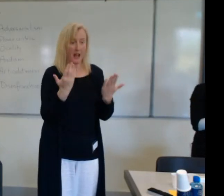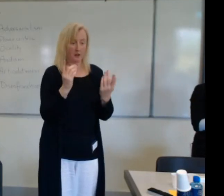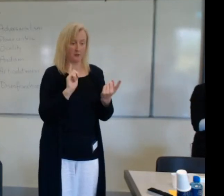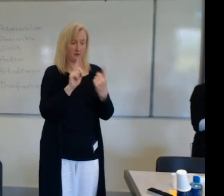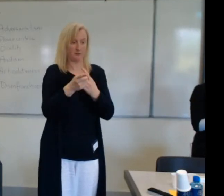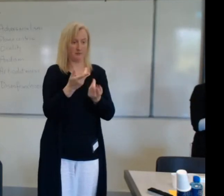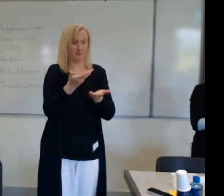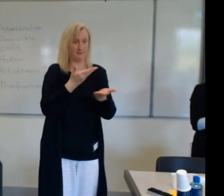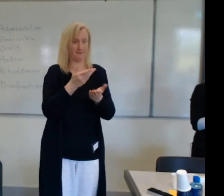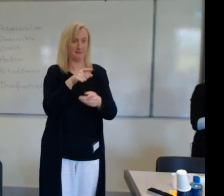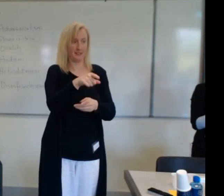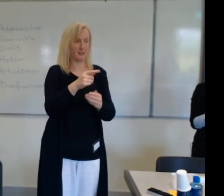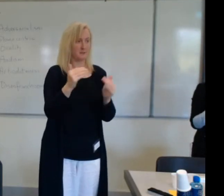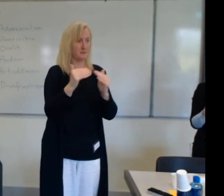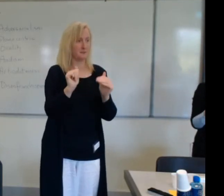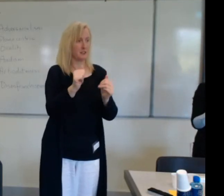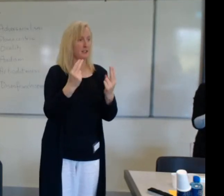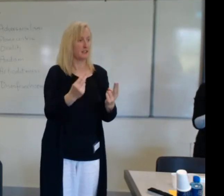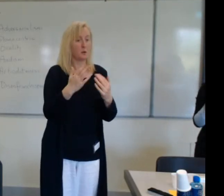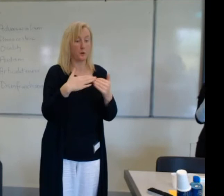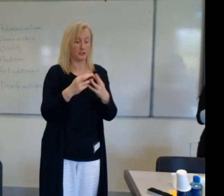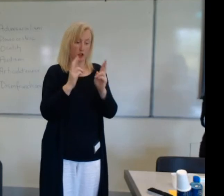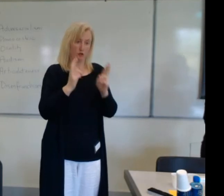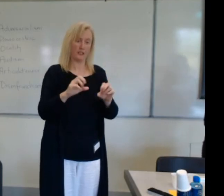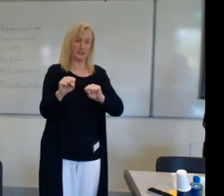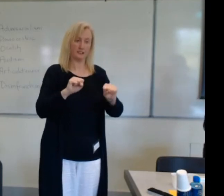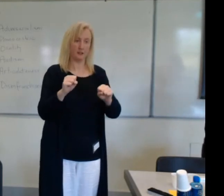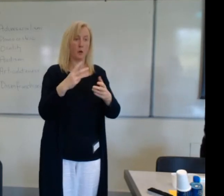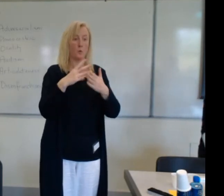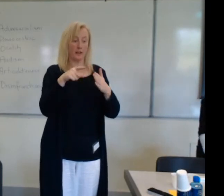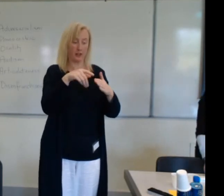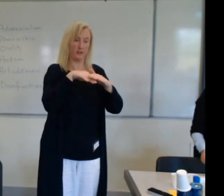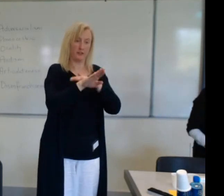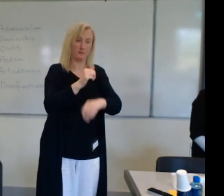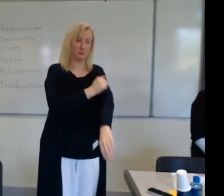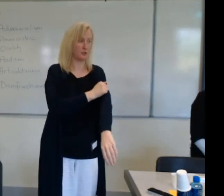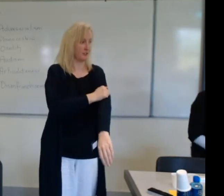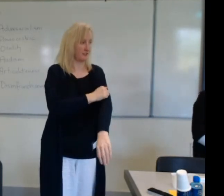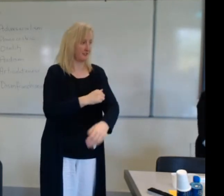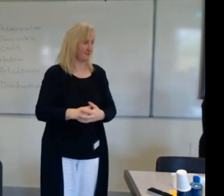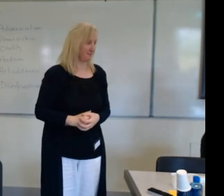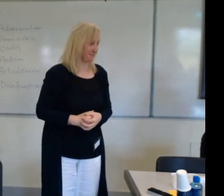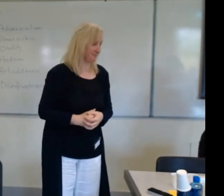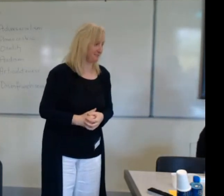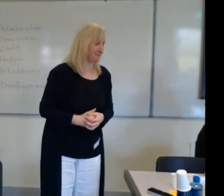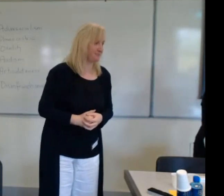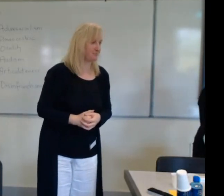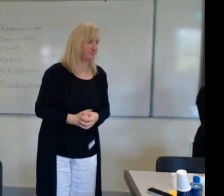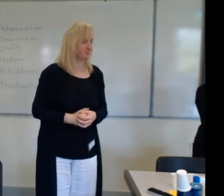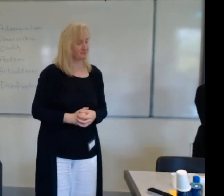accommodate them and to provide the right service while they are in prisons. So we were talking about